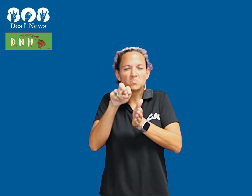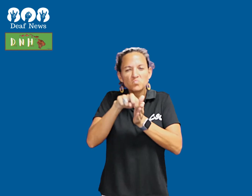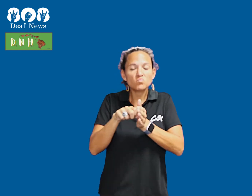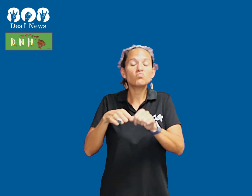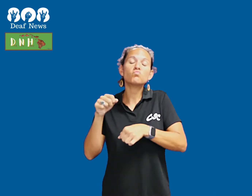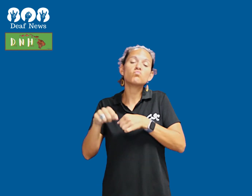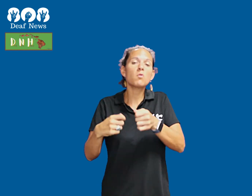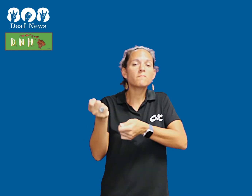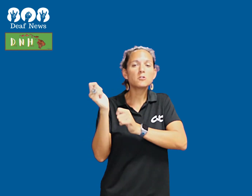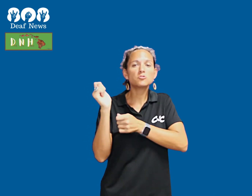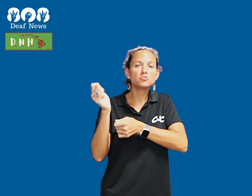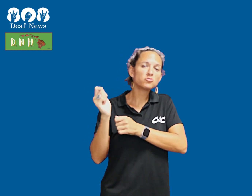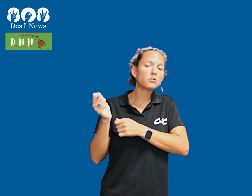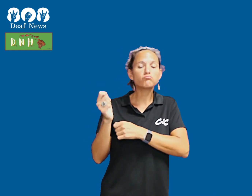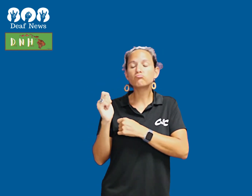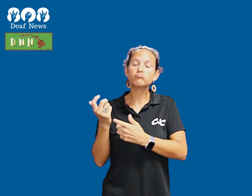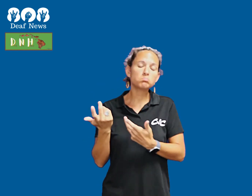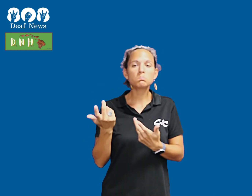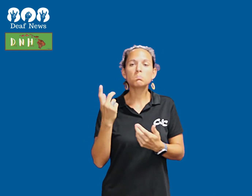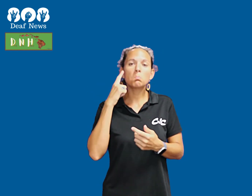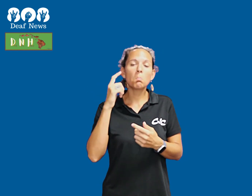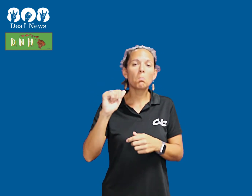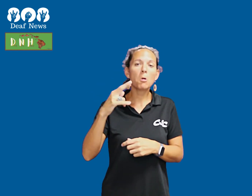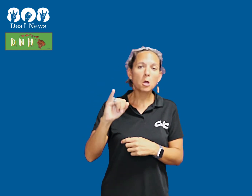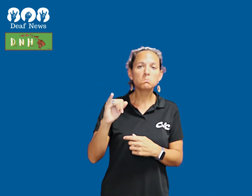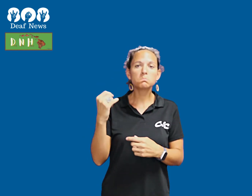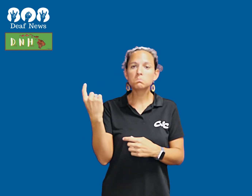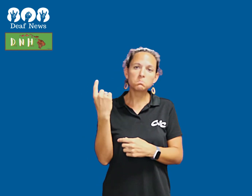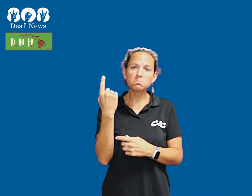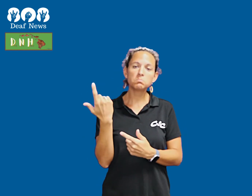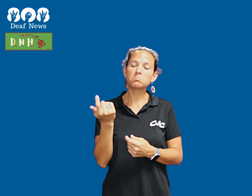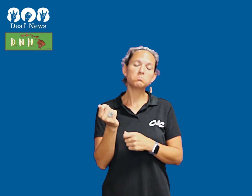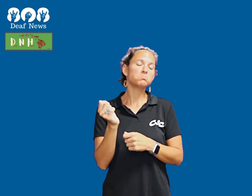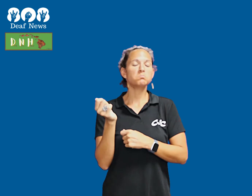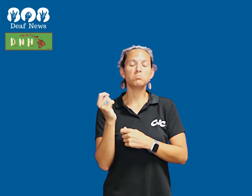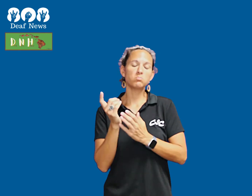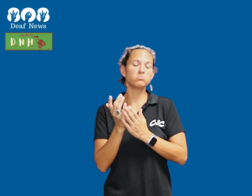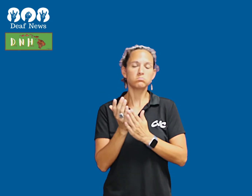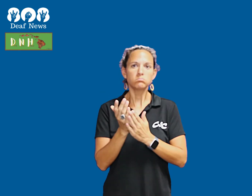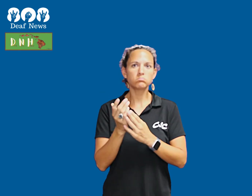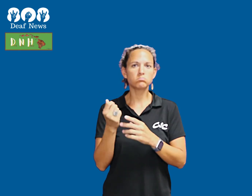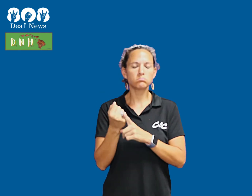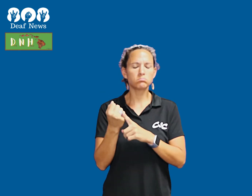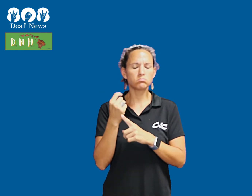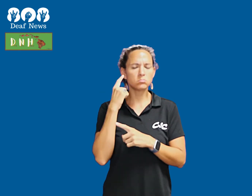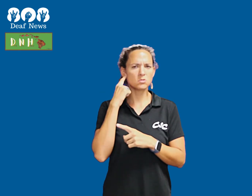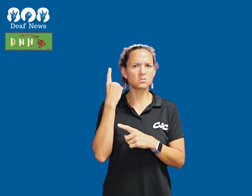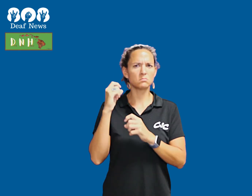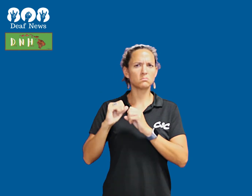hoping to catch ahi or another kind of fish. And all of a sudden, he heard a